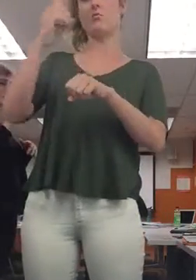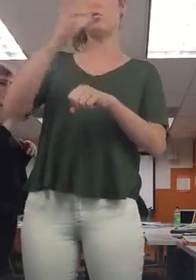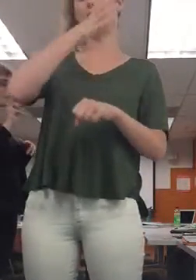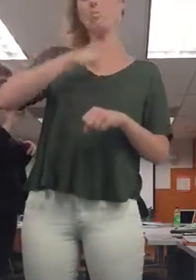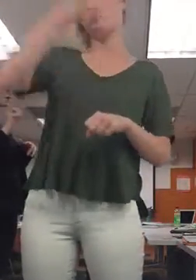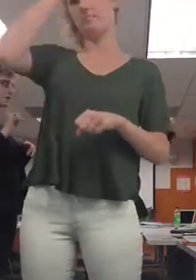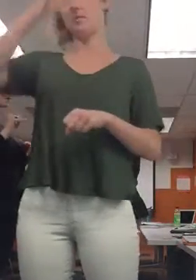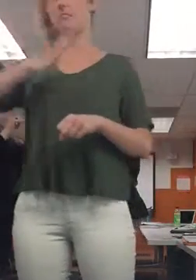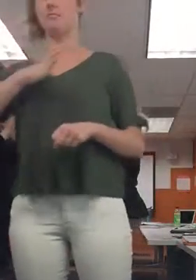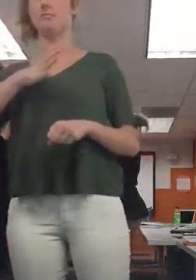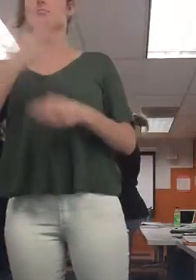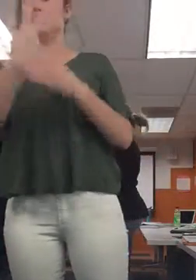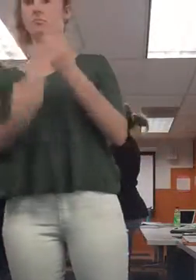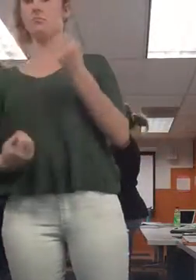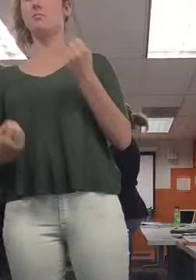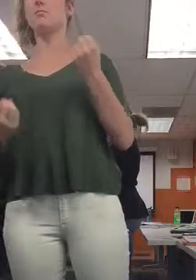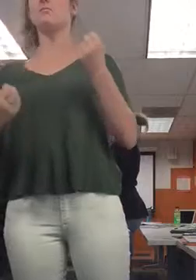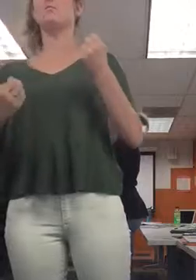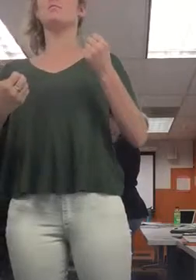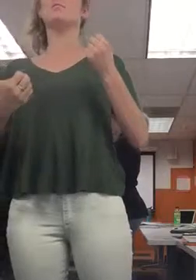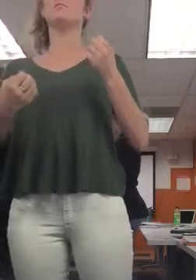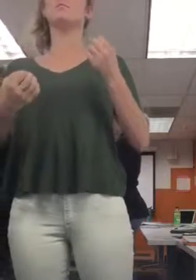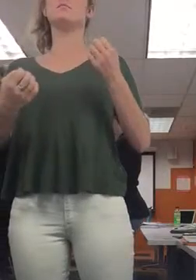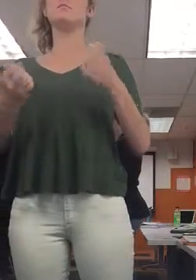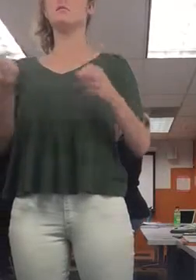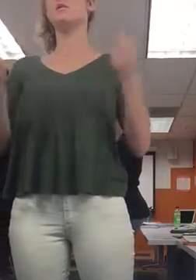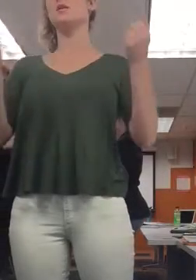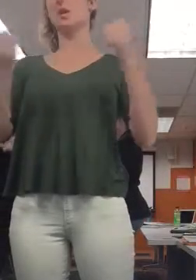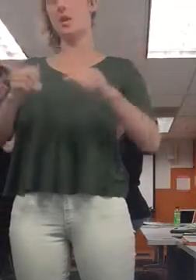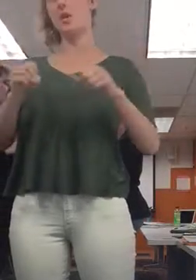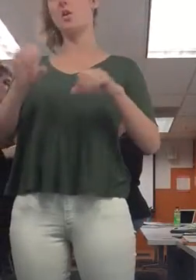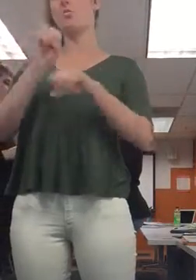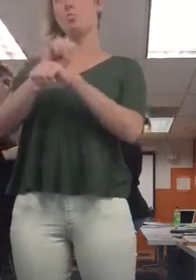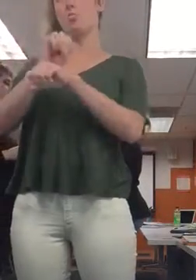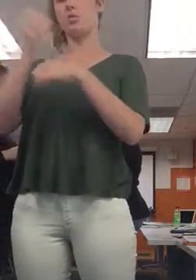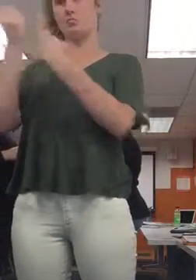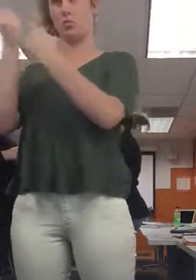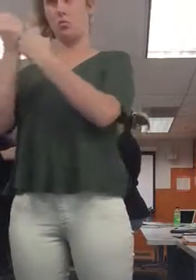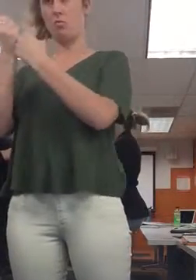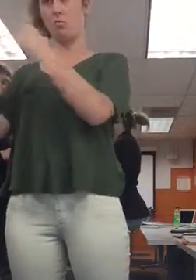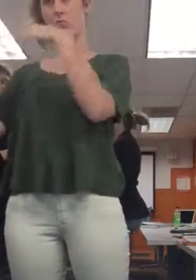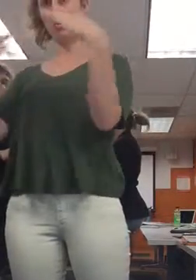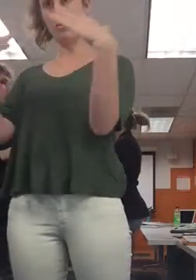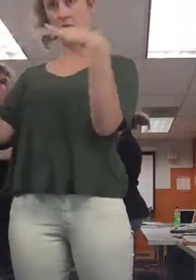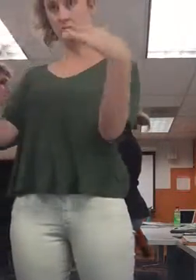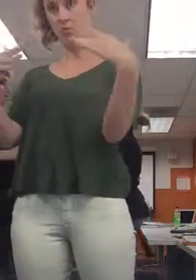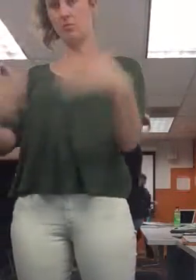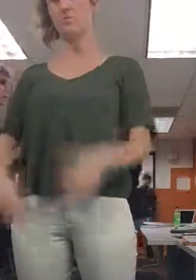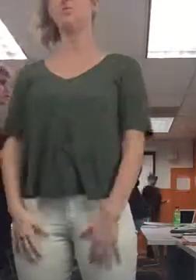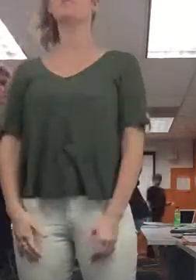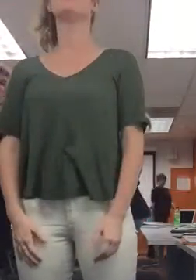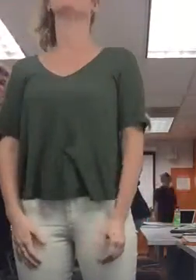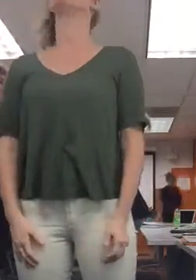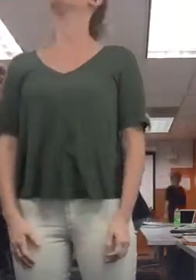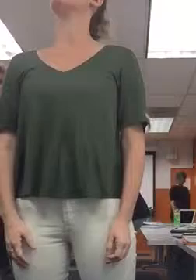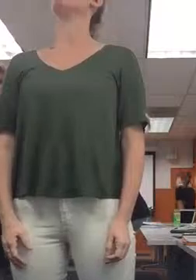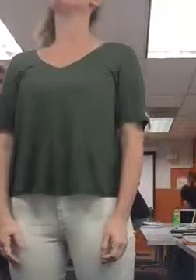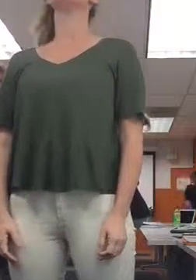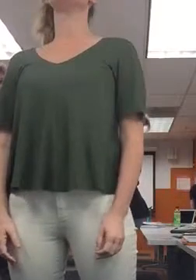Due to wartime rationing, there were few consumer goods and few things for families to spend money on, so